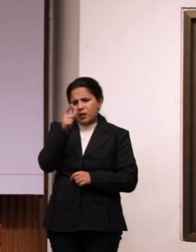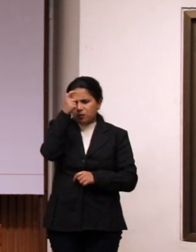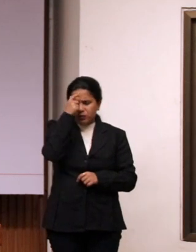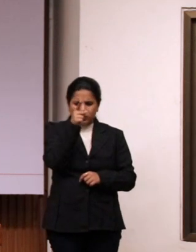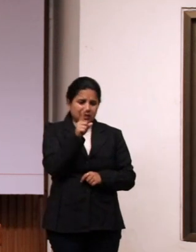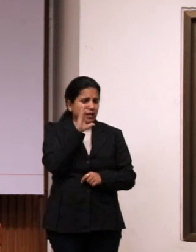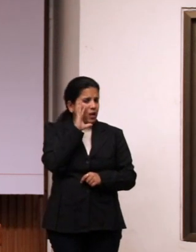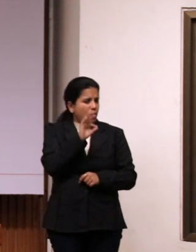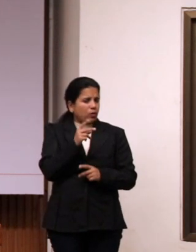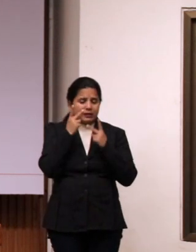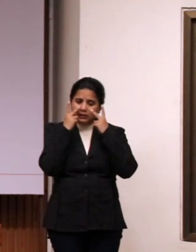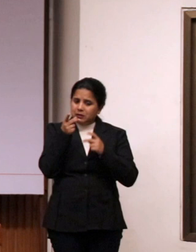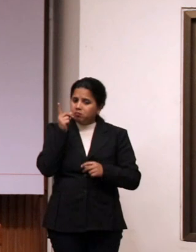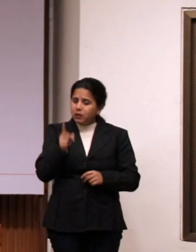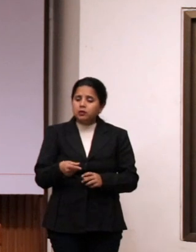very important to see that,